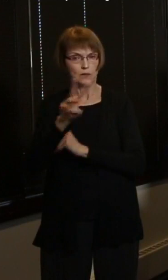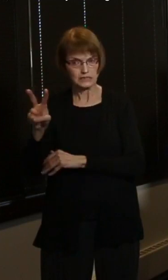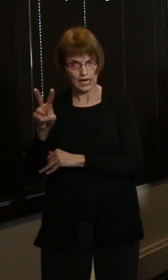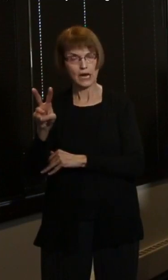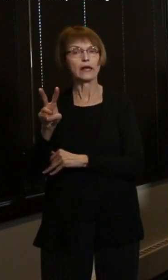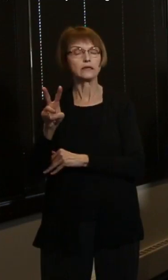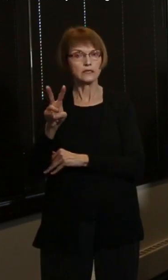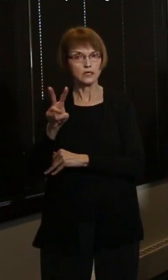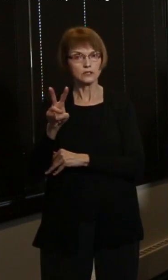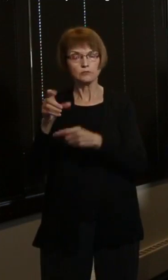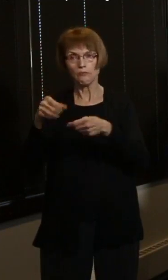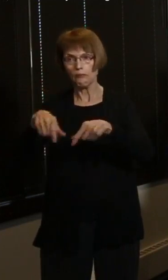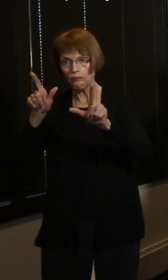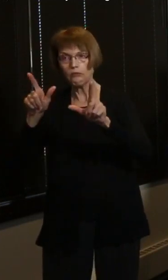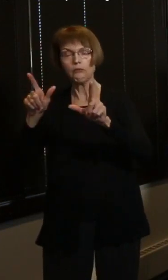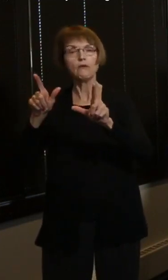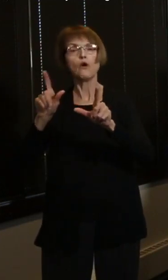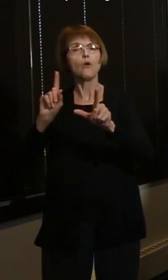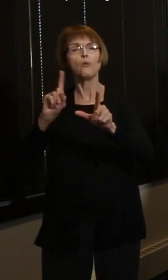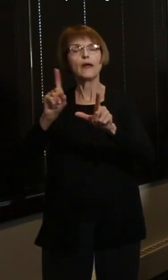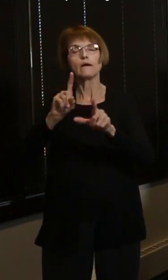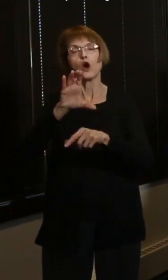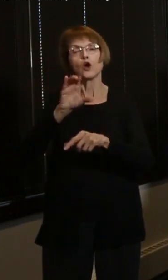some more details, and that's at